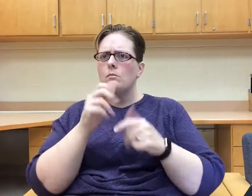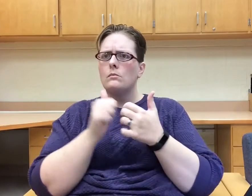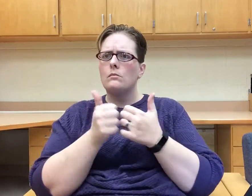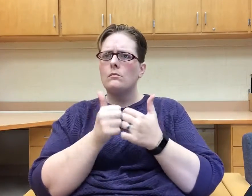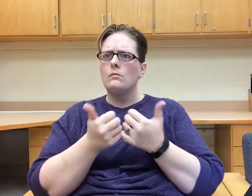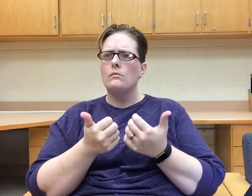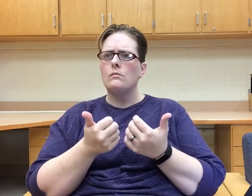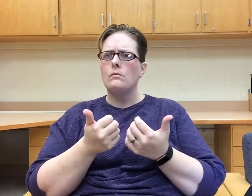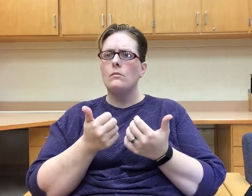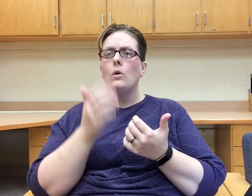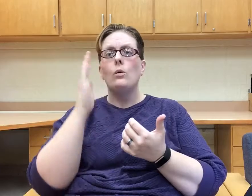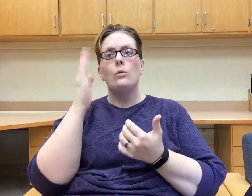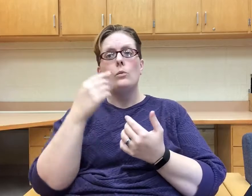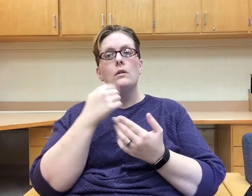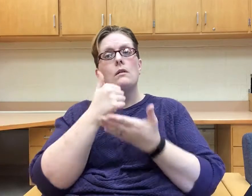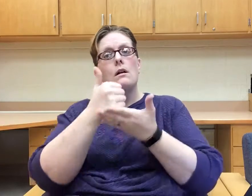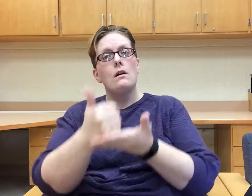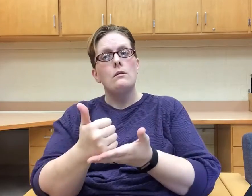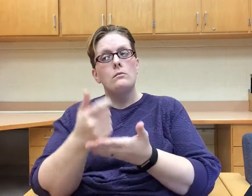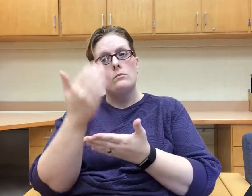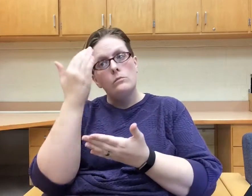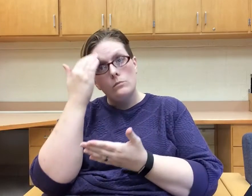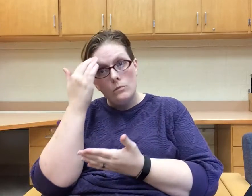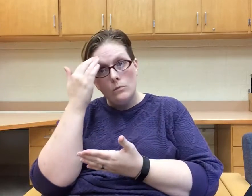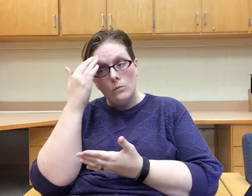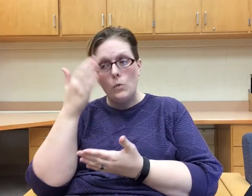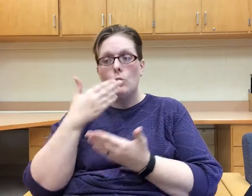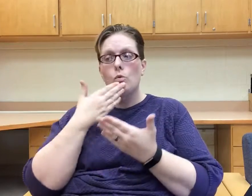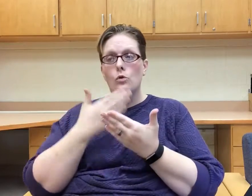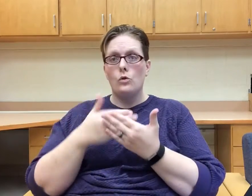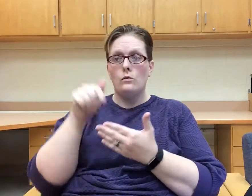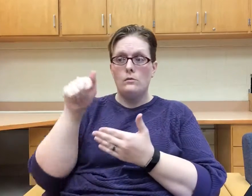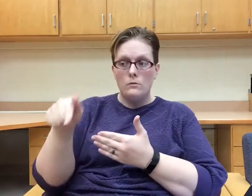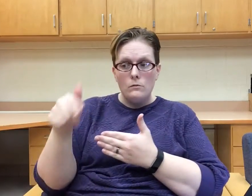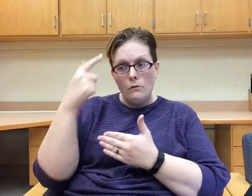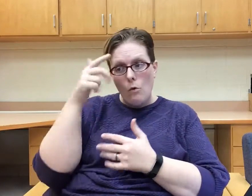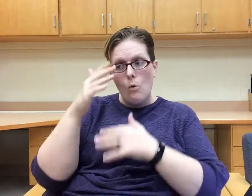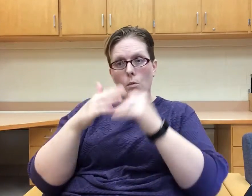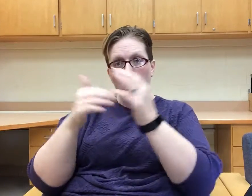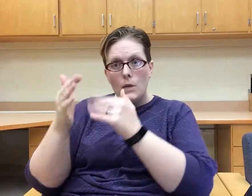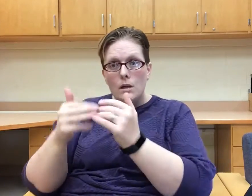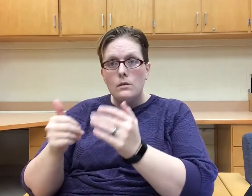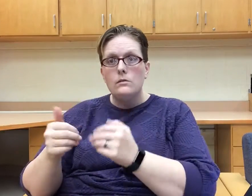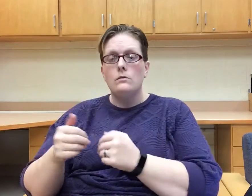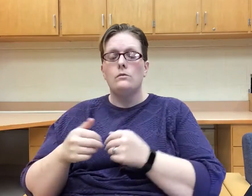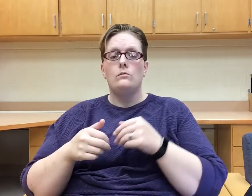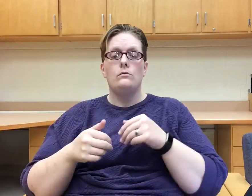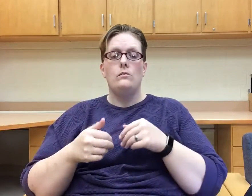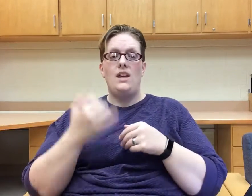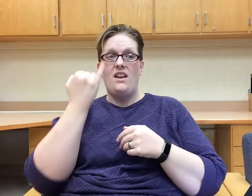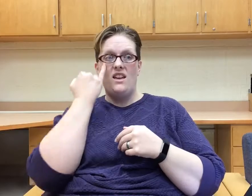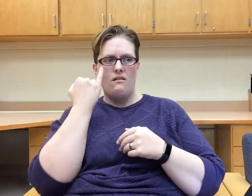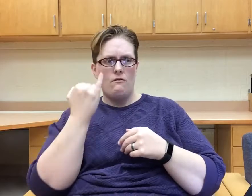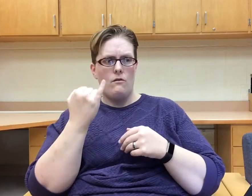So, geographers can help people how? Well, maybe they want to know, is it good for building in this